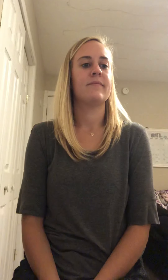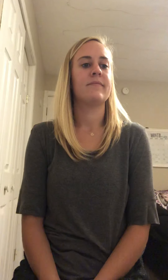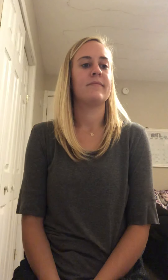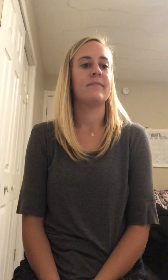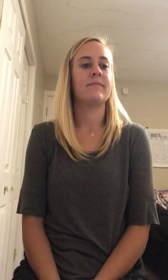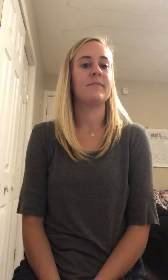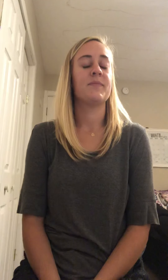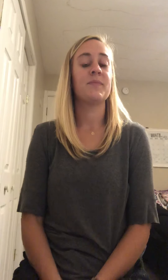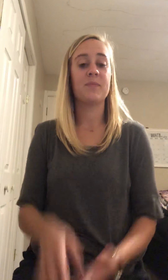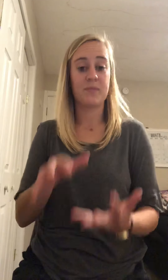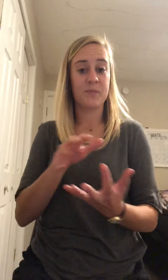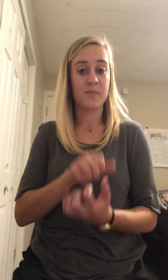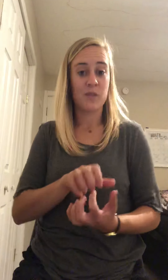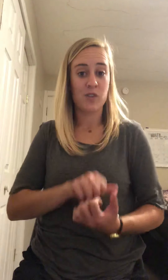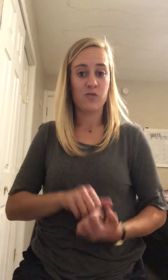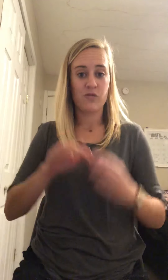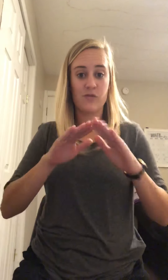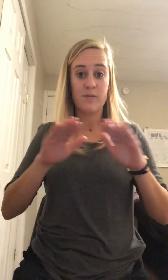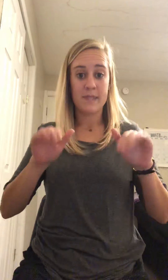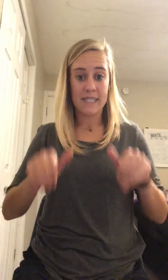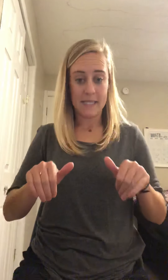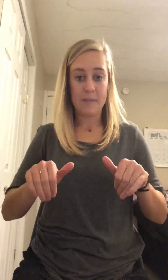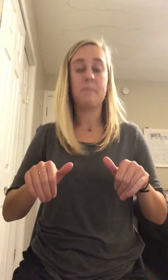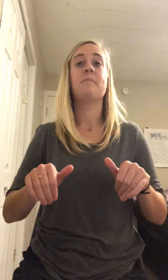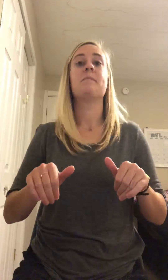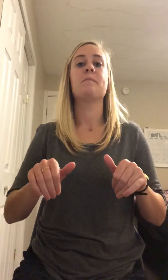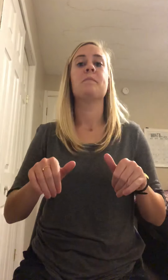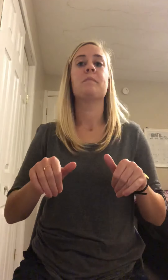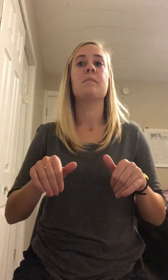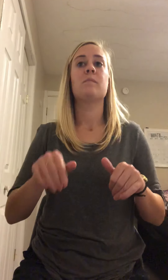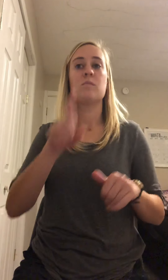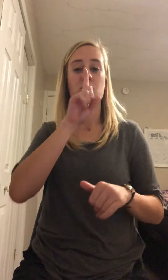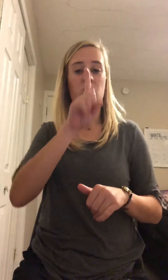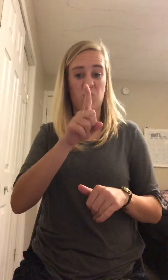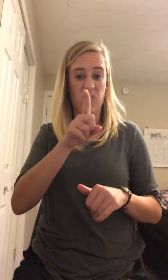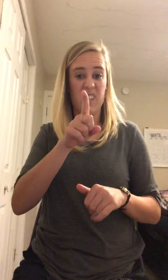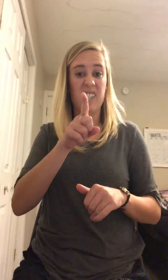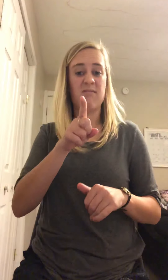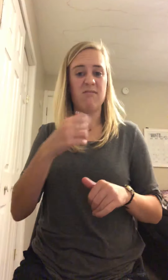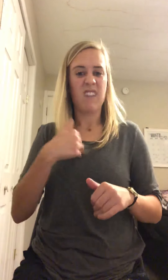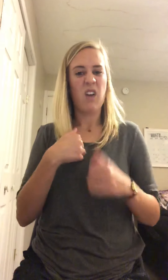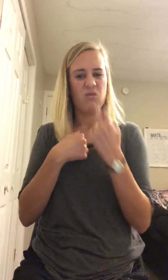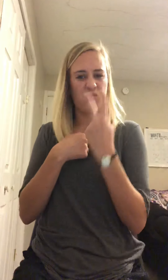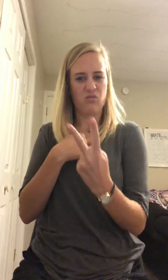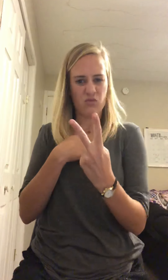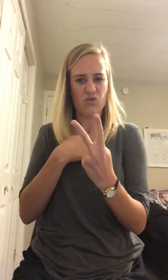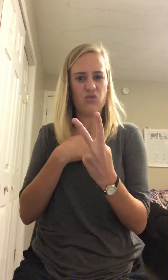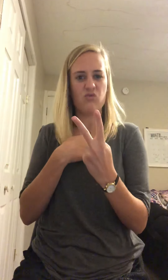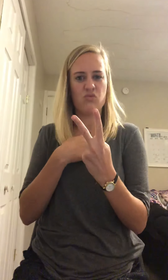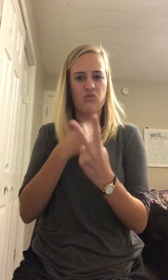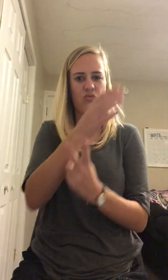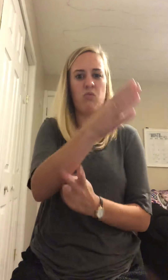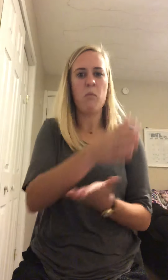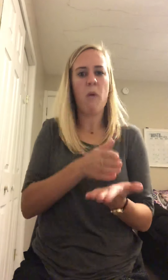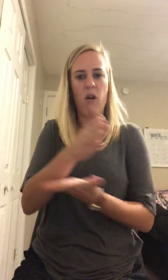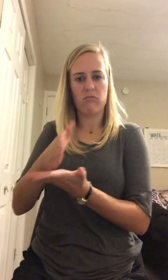The digestive system, from an anatomical standpoint, is really divided into two subdivisions. The first subdivision will be